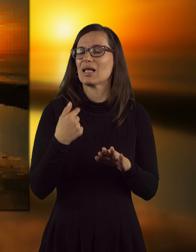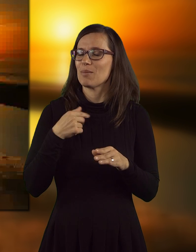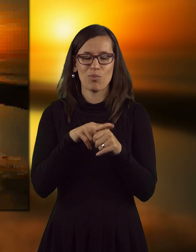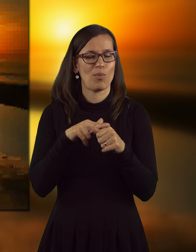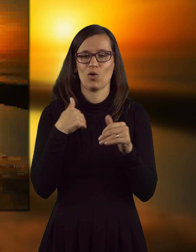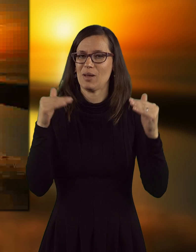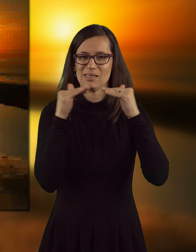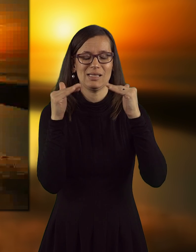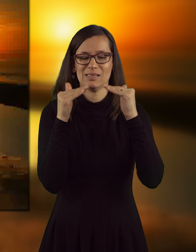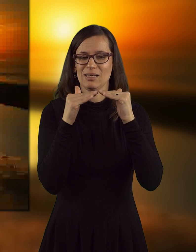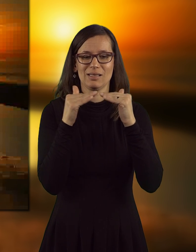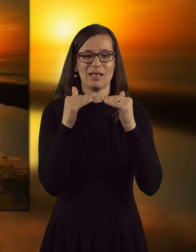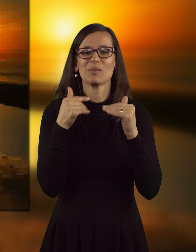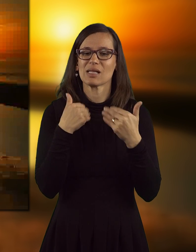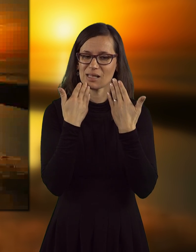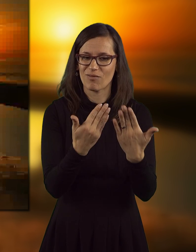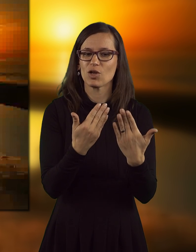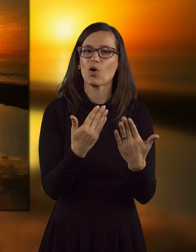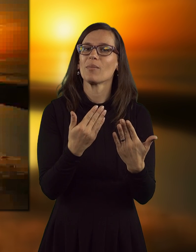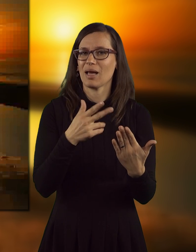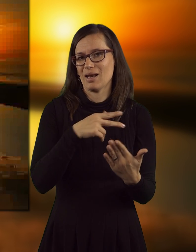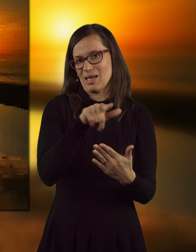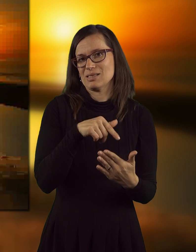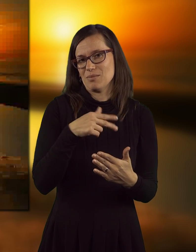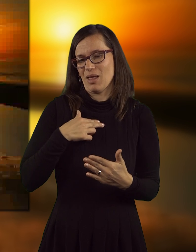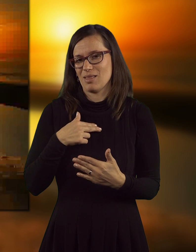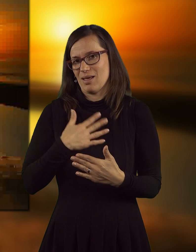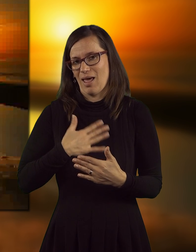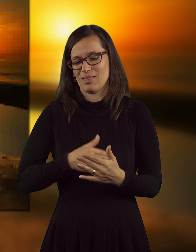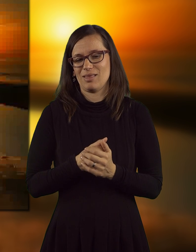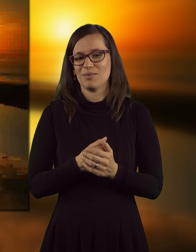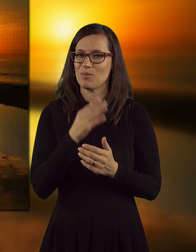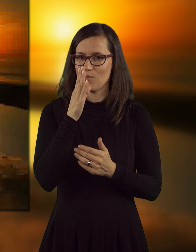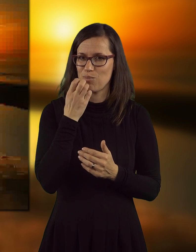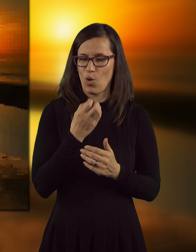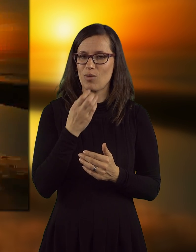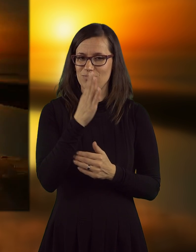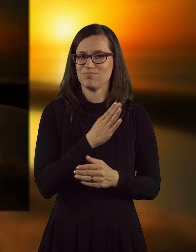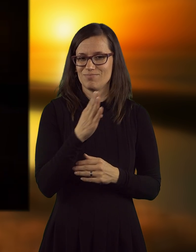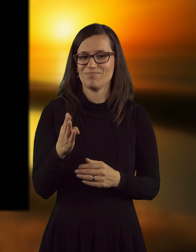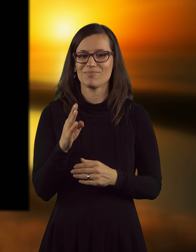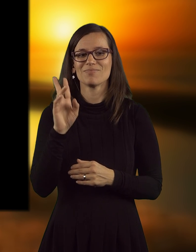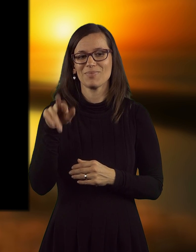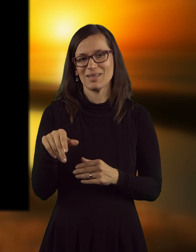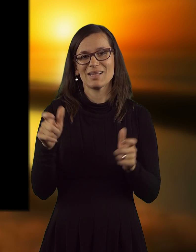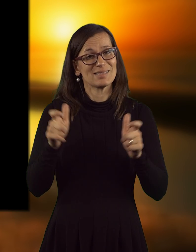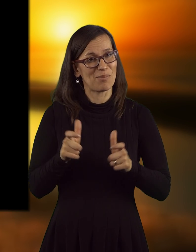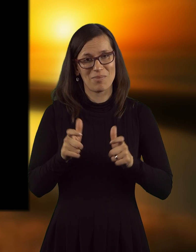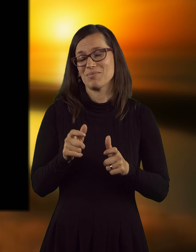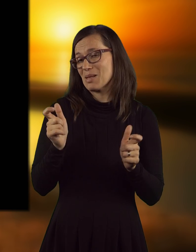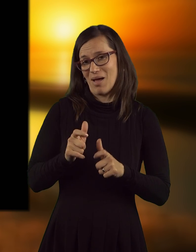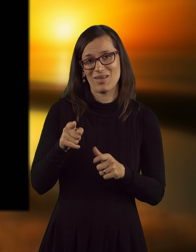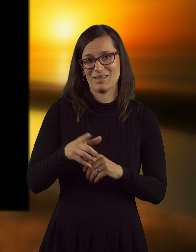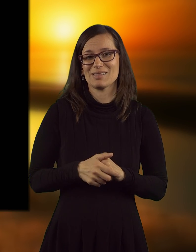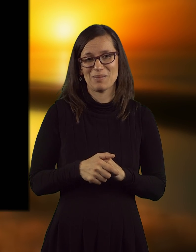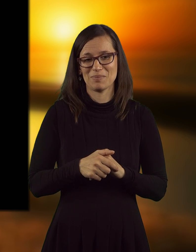had to say, and I'm fully in agreement with it. All right, and I thank you for loving us all. God bless. Have fun. Have fun.